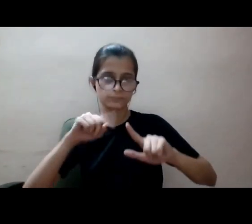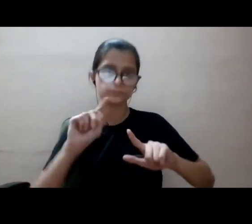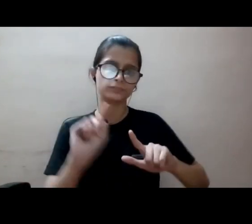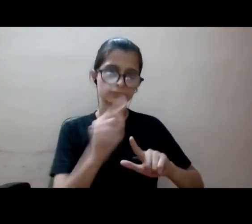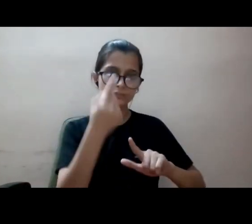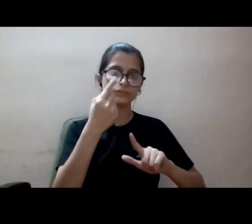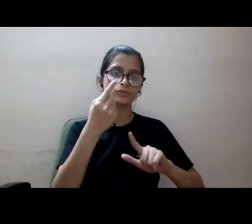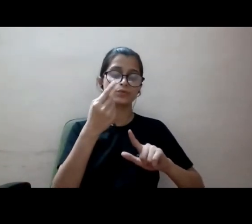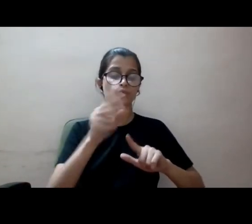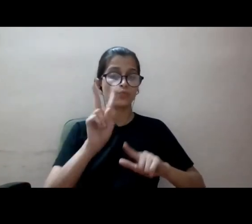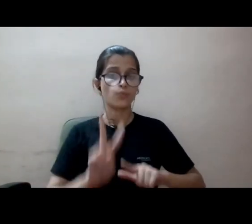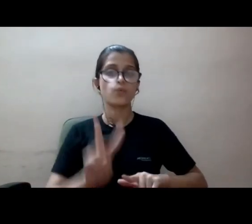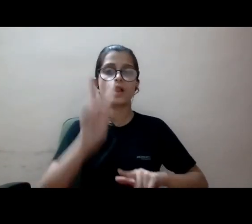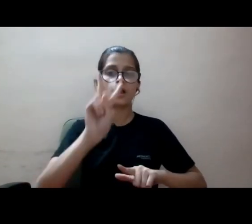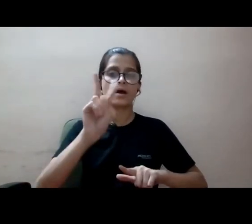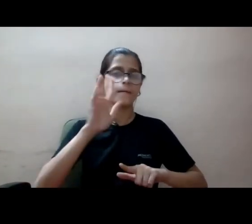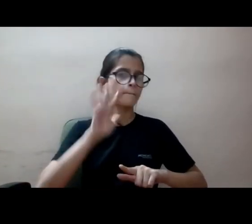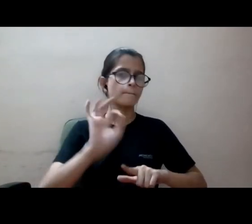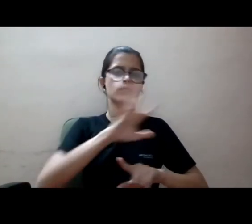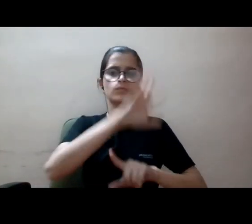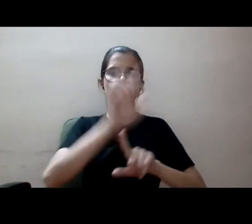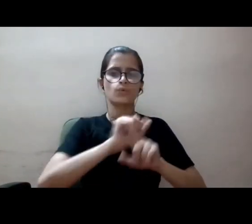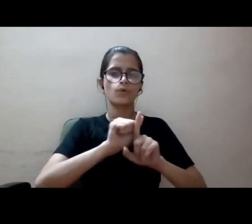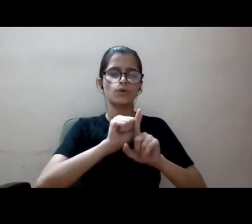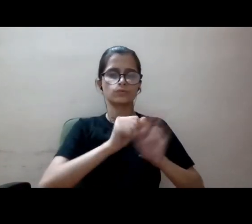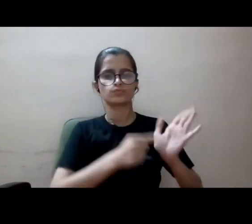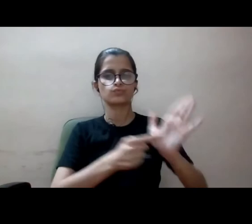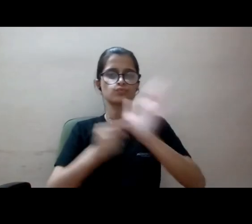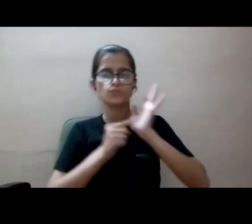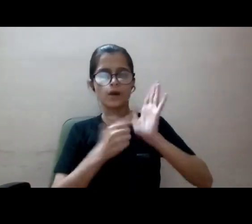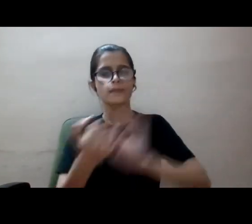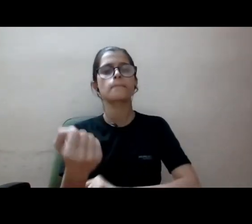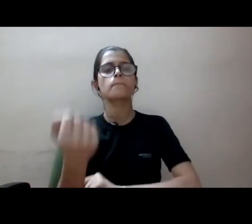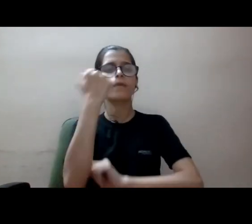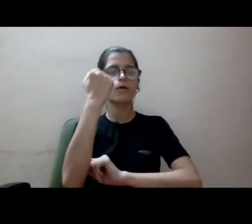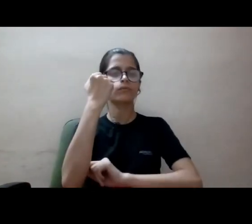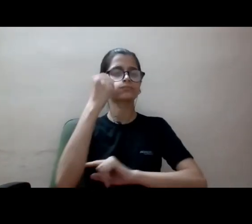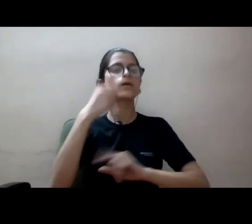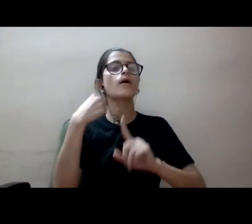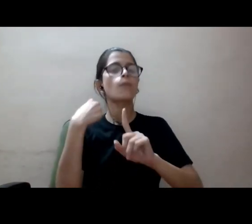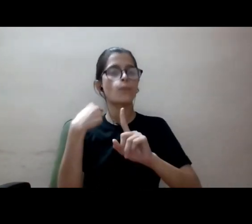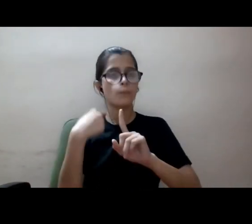core value for cultural autonomy and power, versus